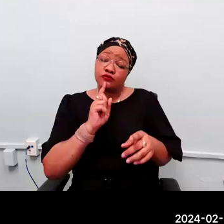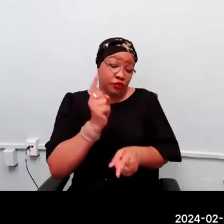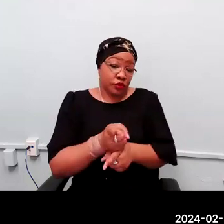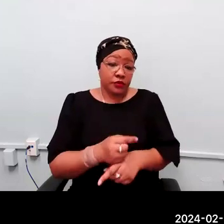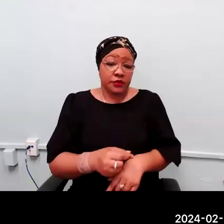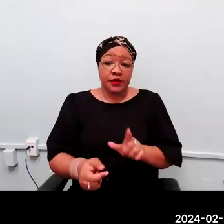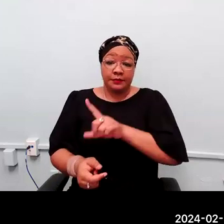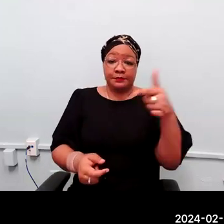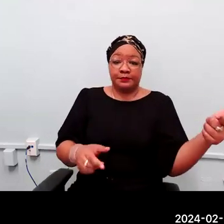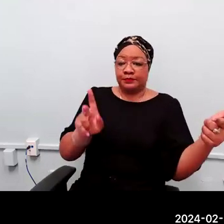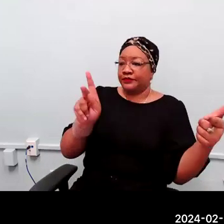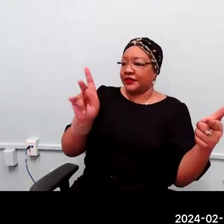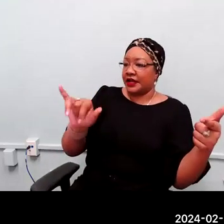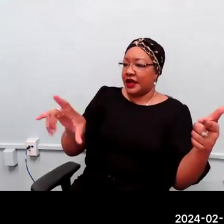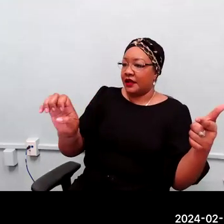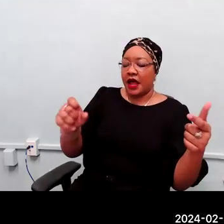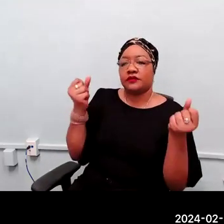I have so many questions for you.